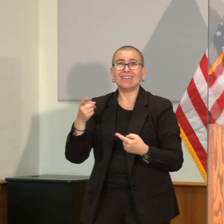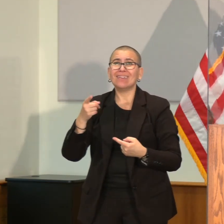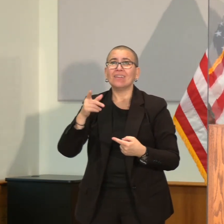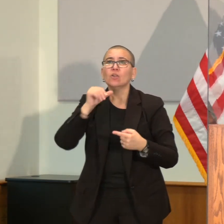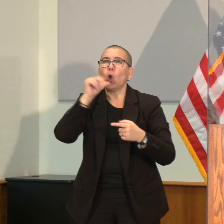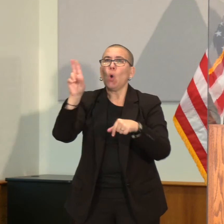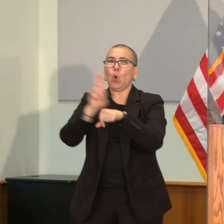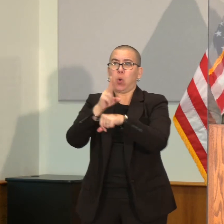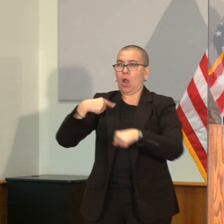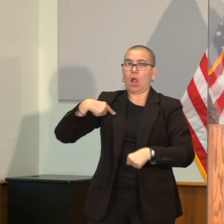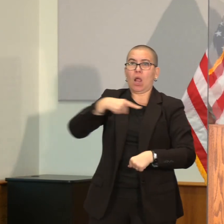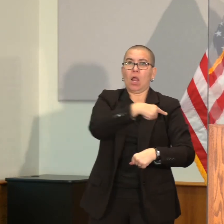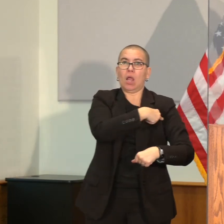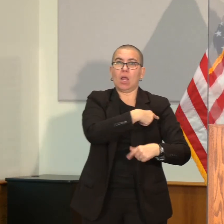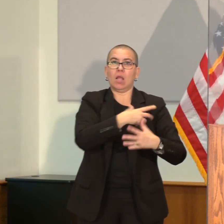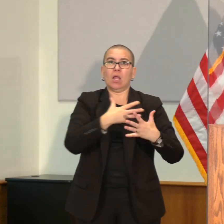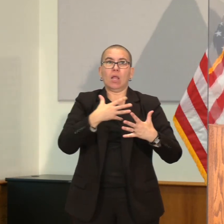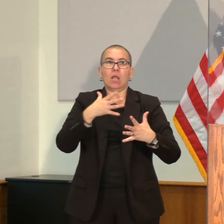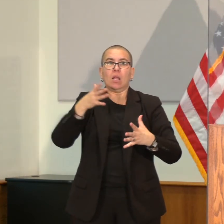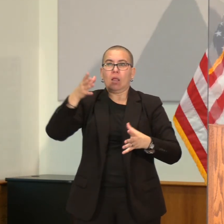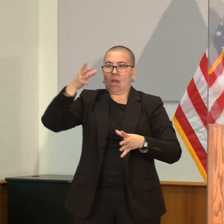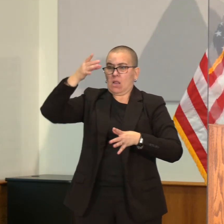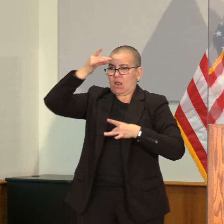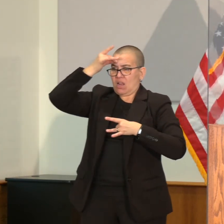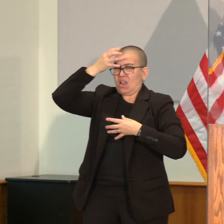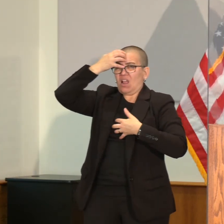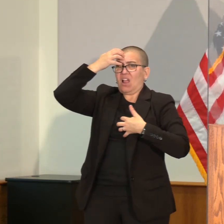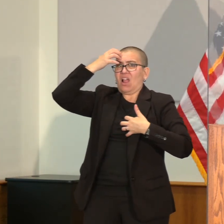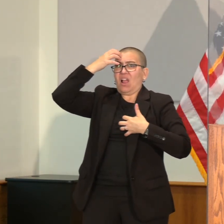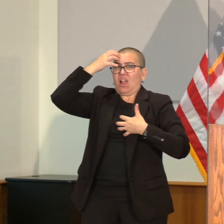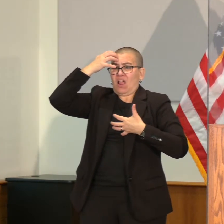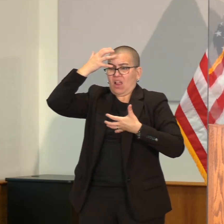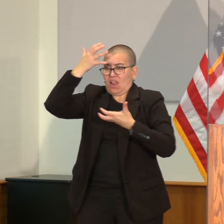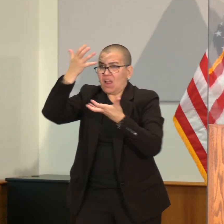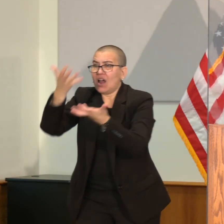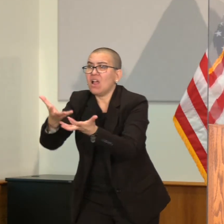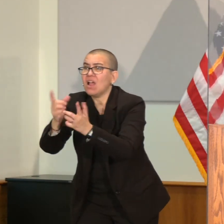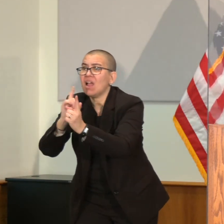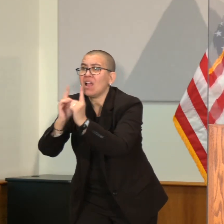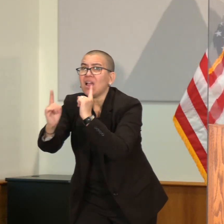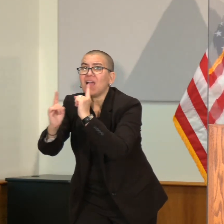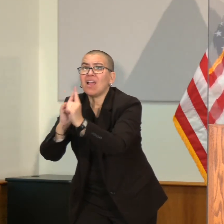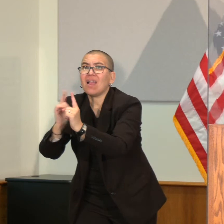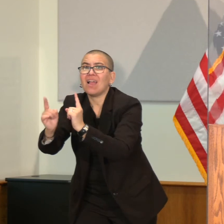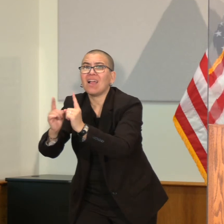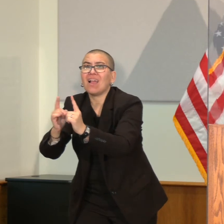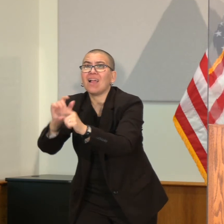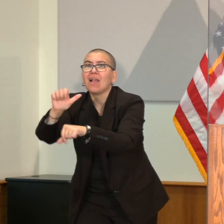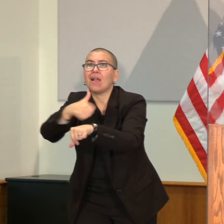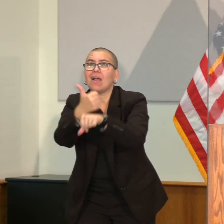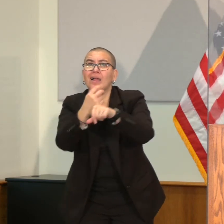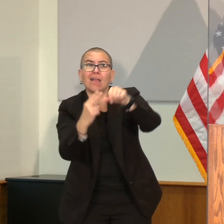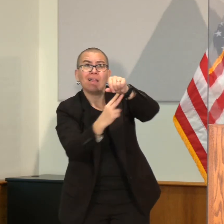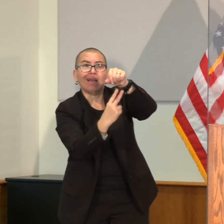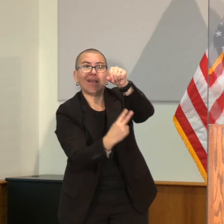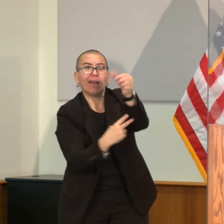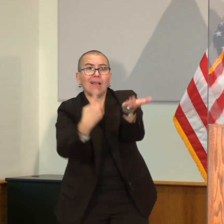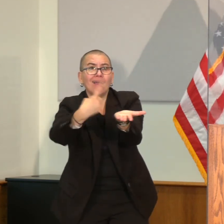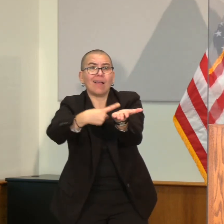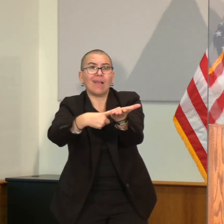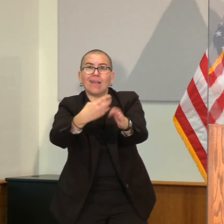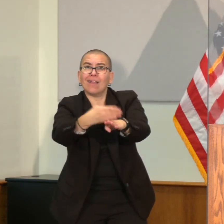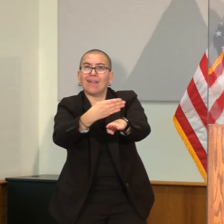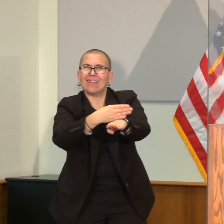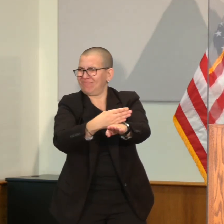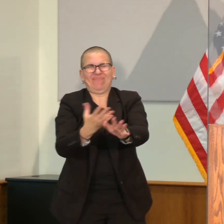road construction per se. And that's what's coming out. It doesn't mean that it has to be that either or, because I'll tell you what Minnesota doesn't want.